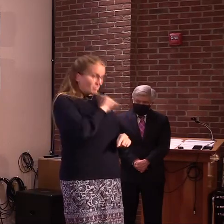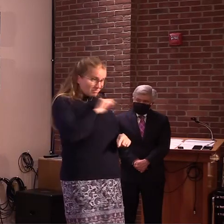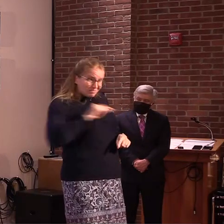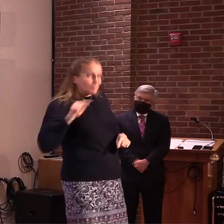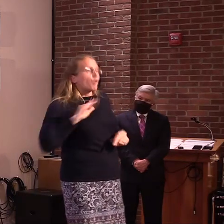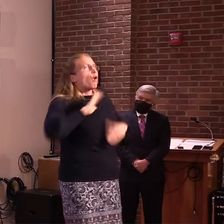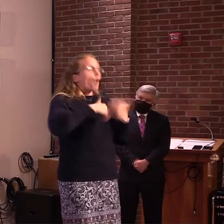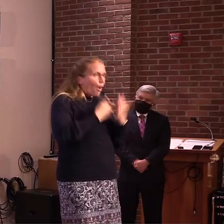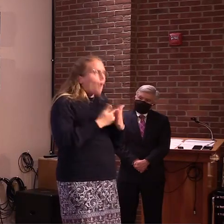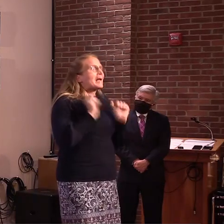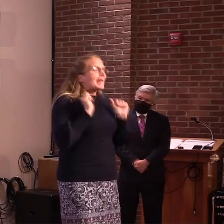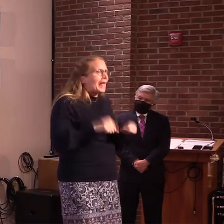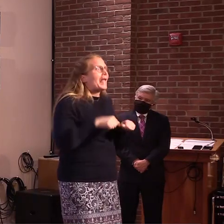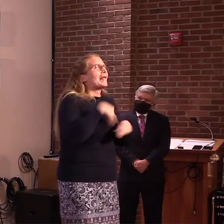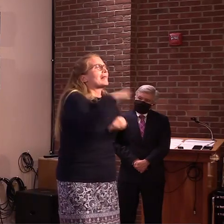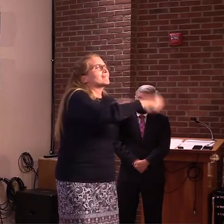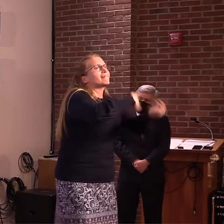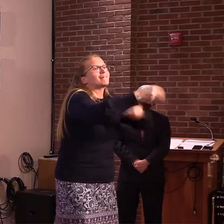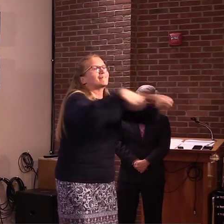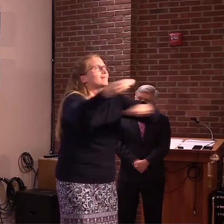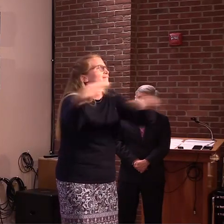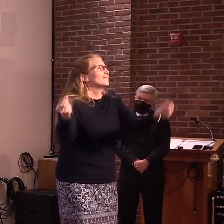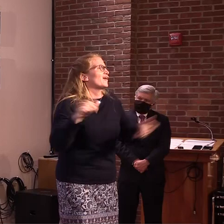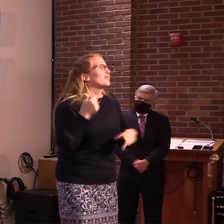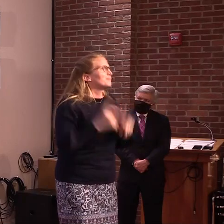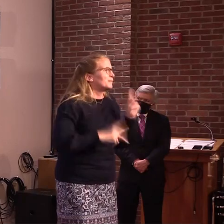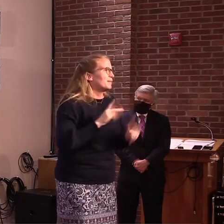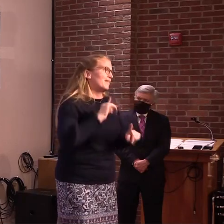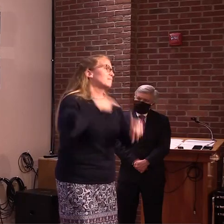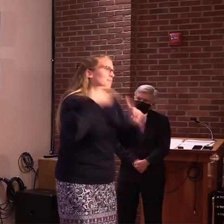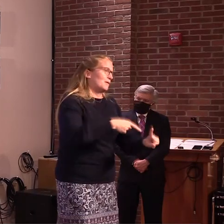not. I'll turn this back to the governor now.